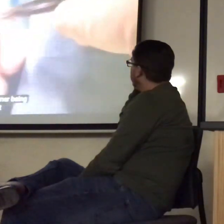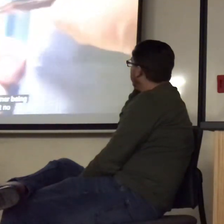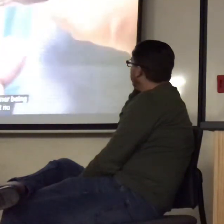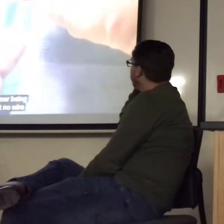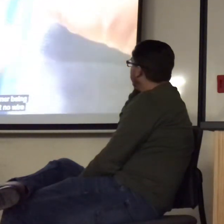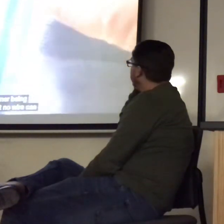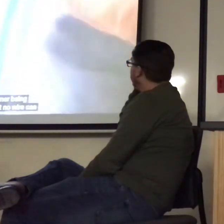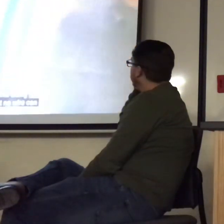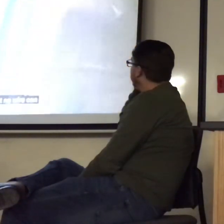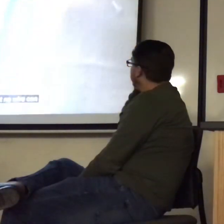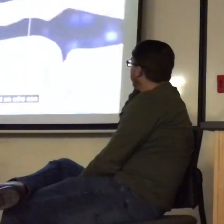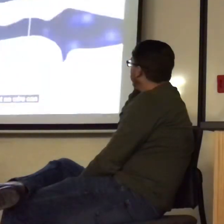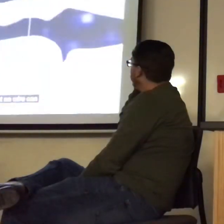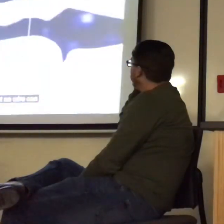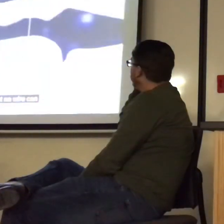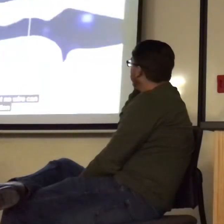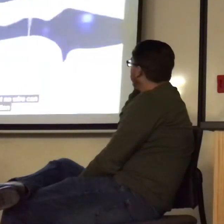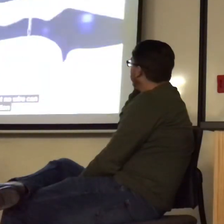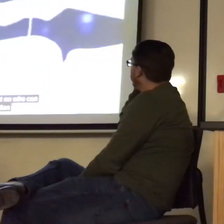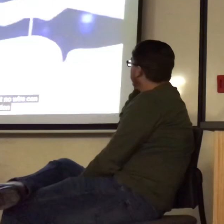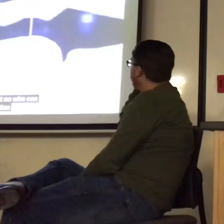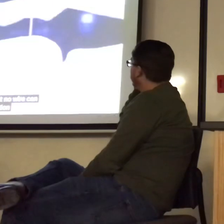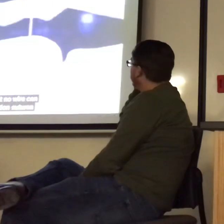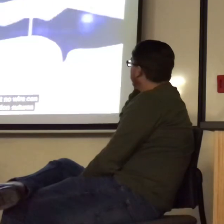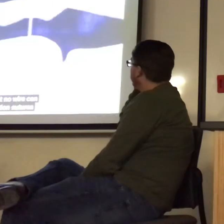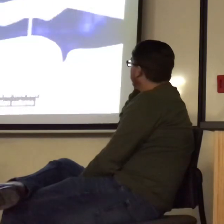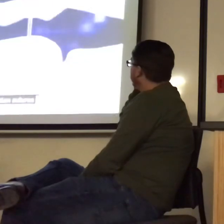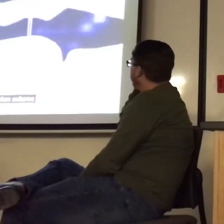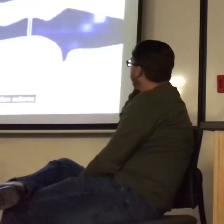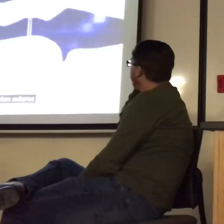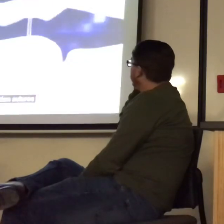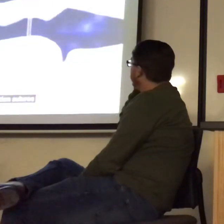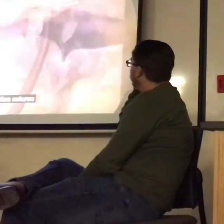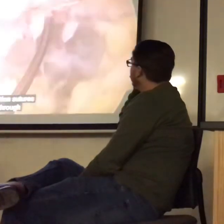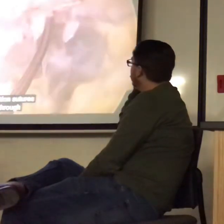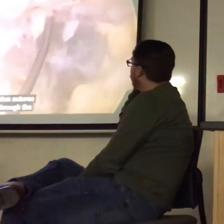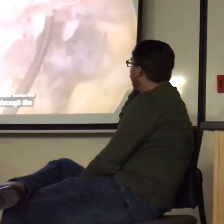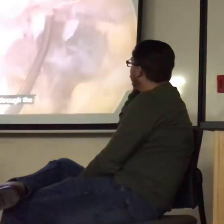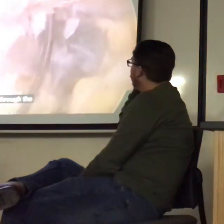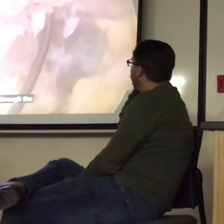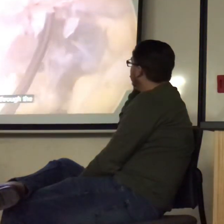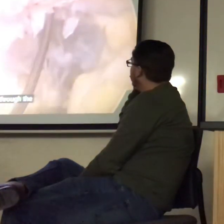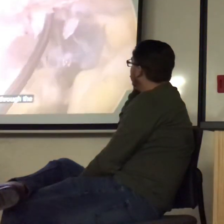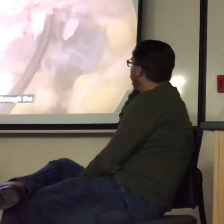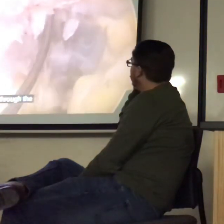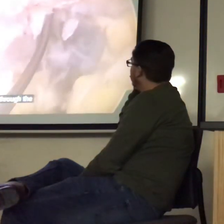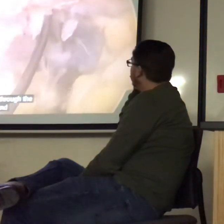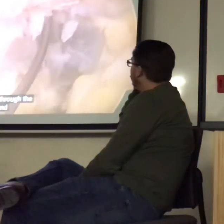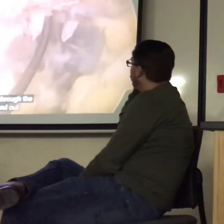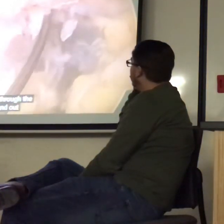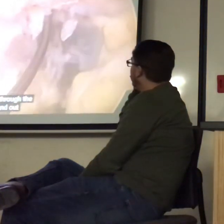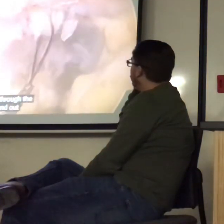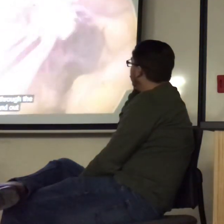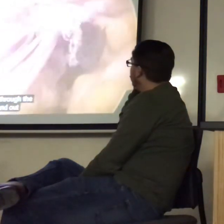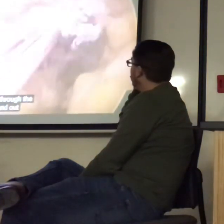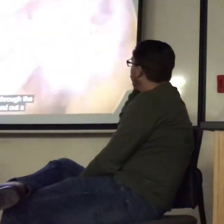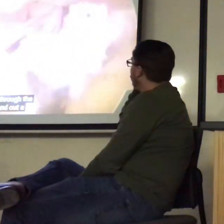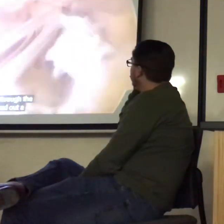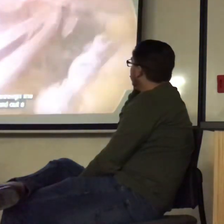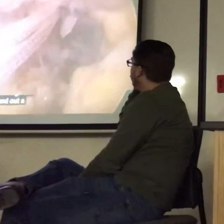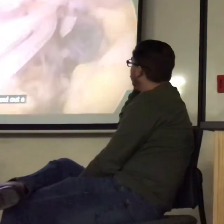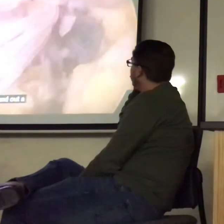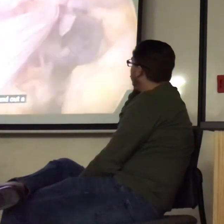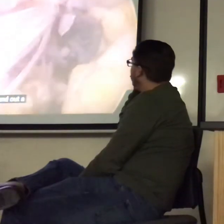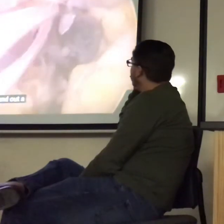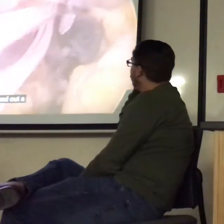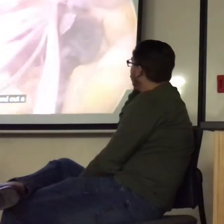now the nitinol wire can be used to pass our traction sutures from our tightrope device through the clavicle and the coracoid and out